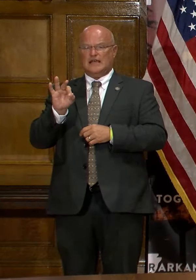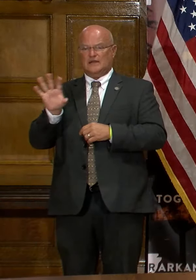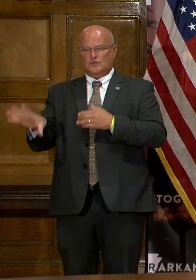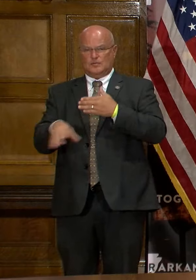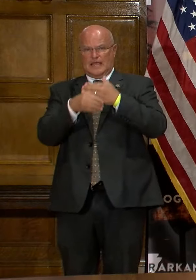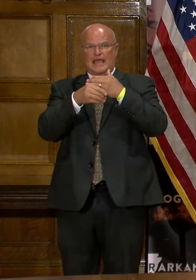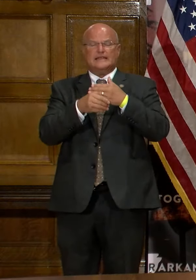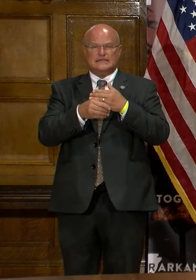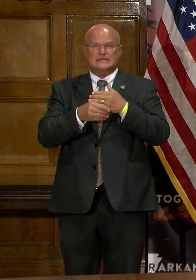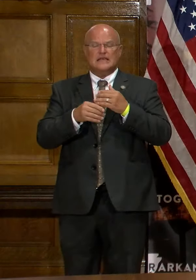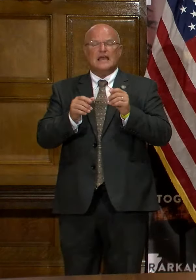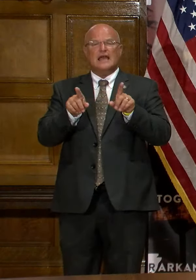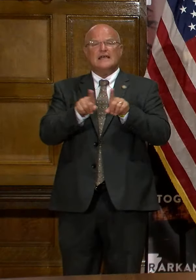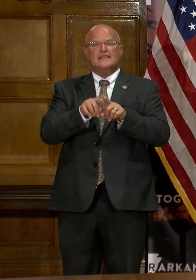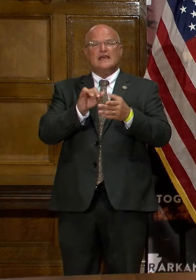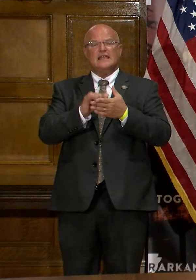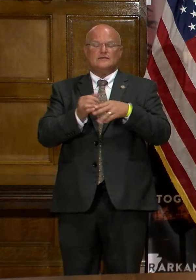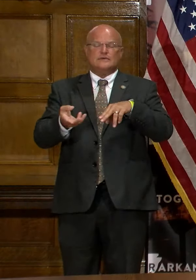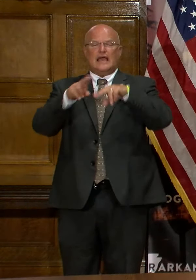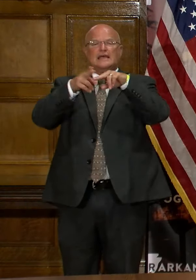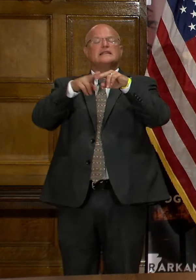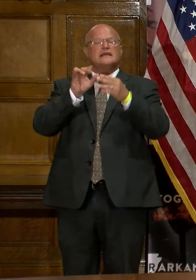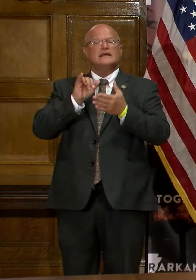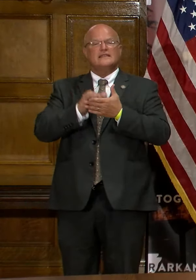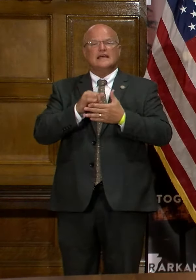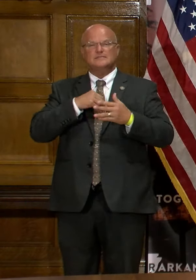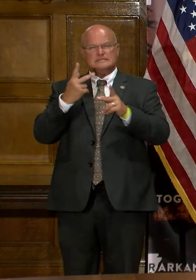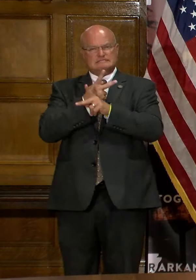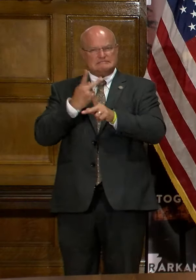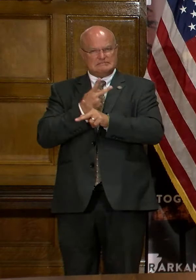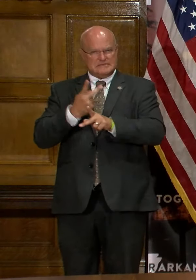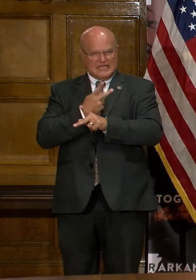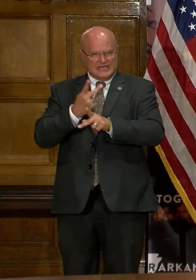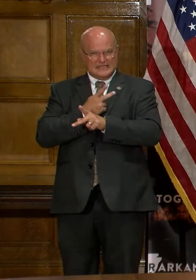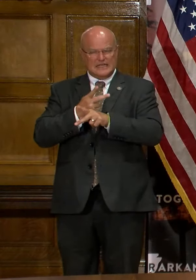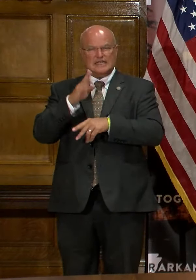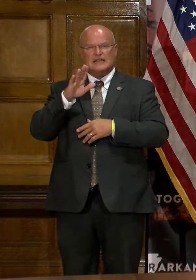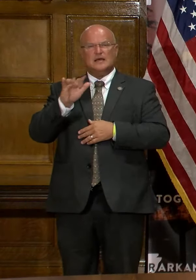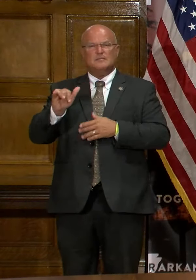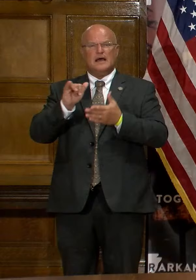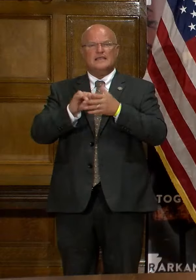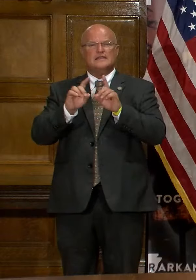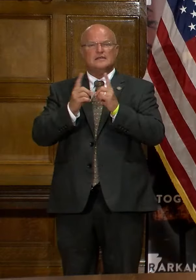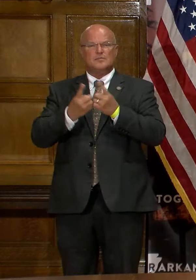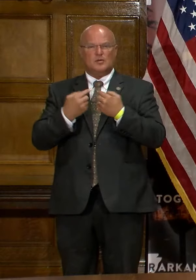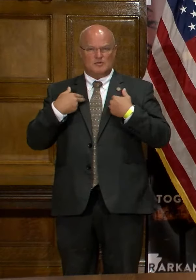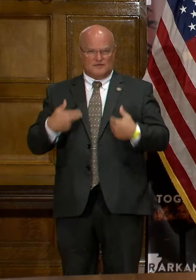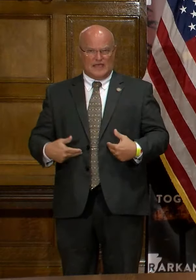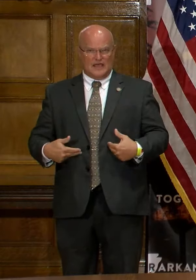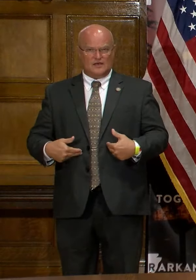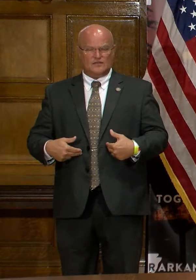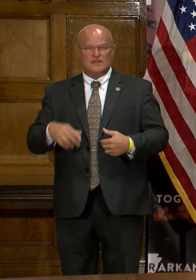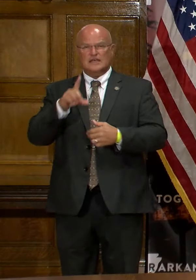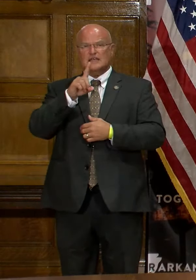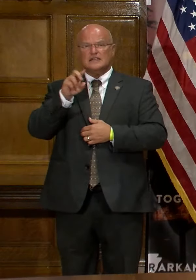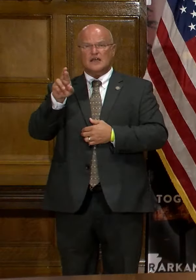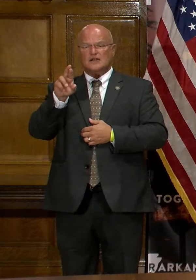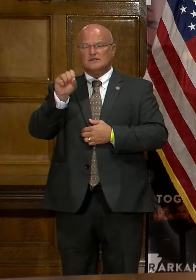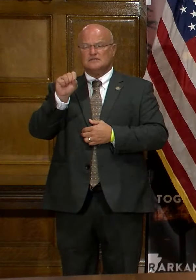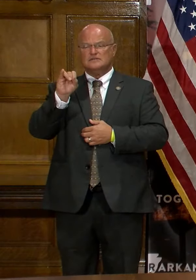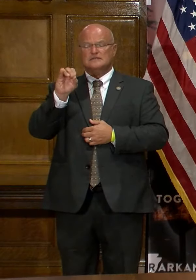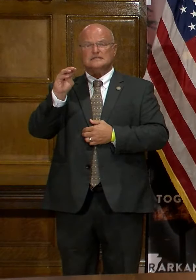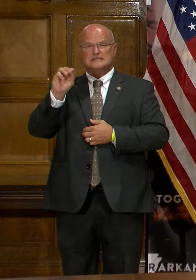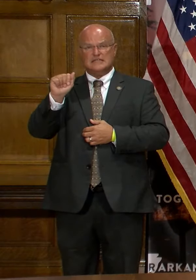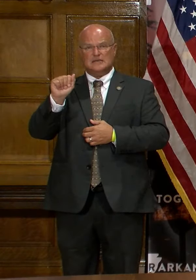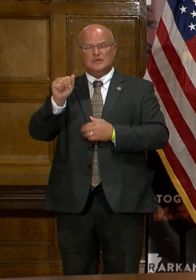added as that has been calculated by the Department of Health. Dr. Seema, I've asked him